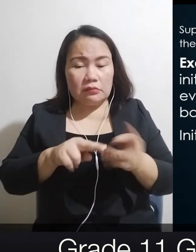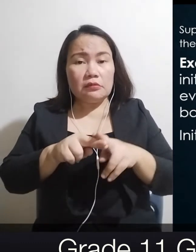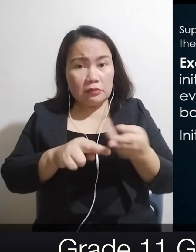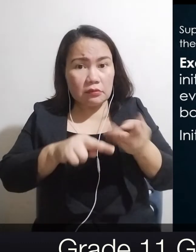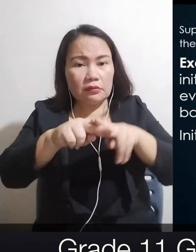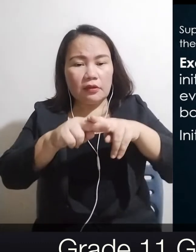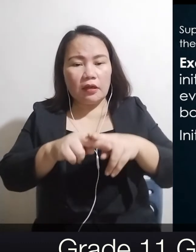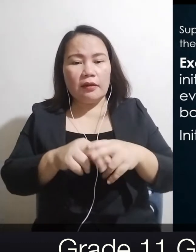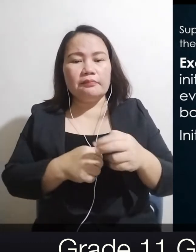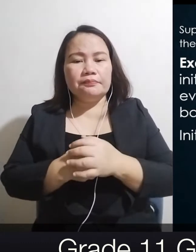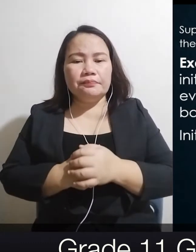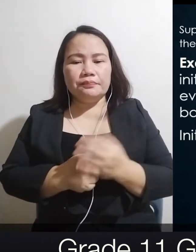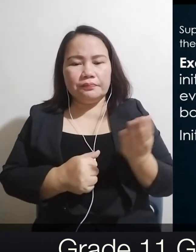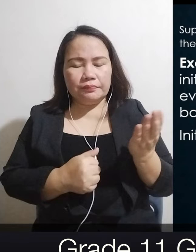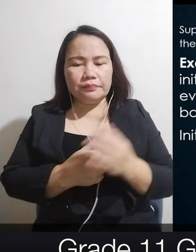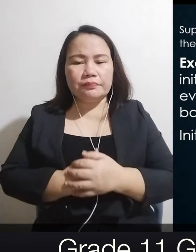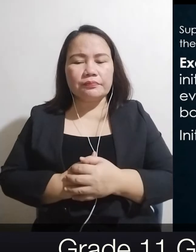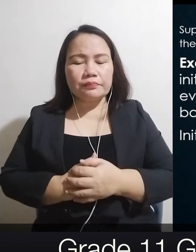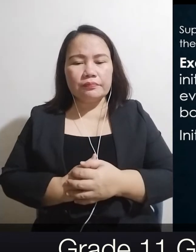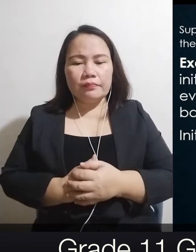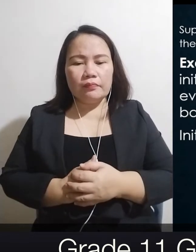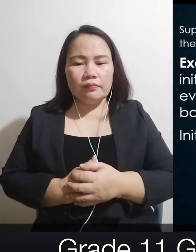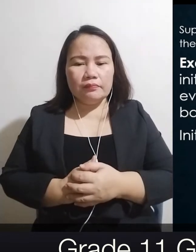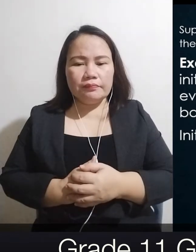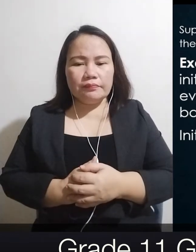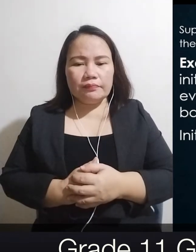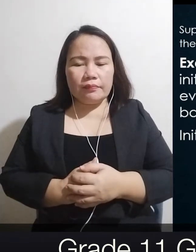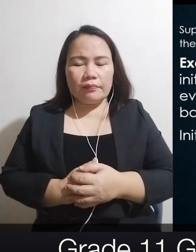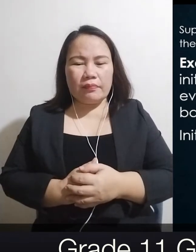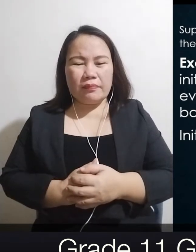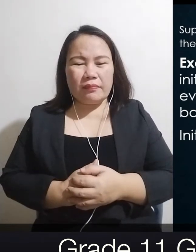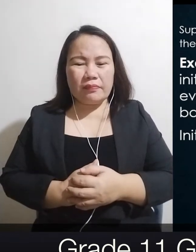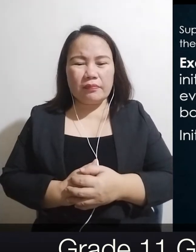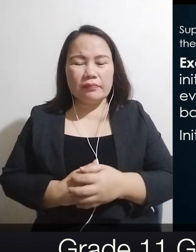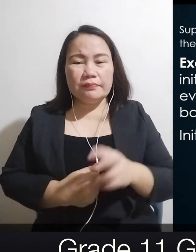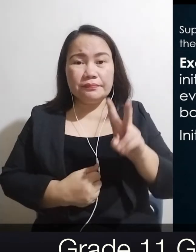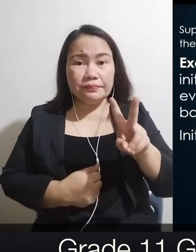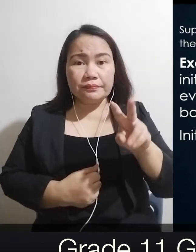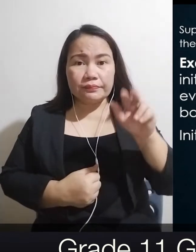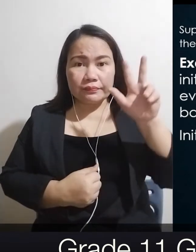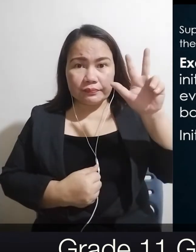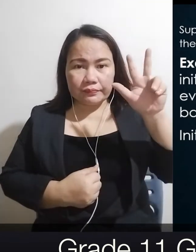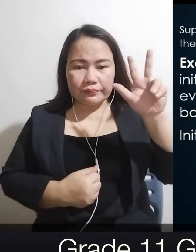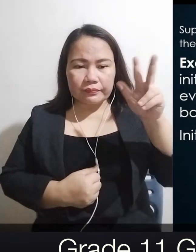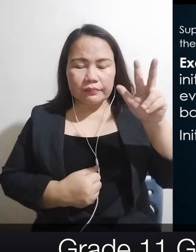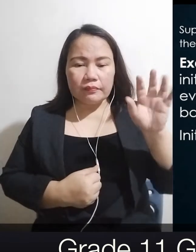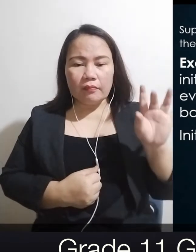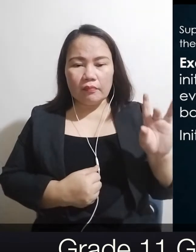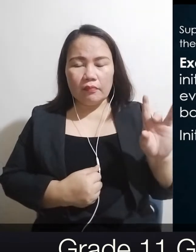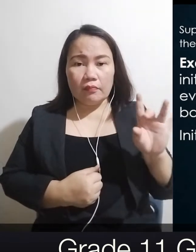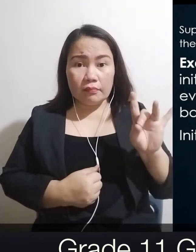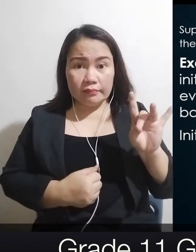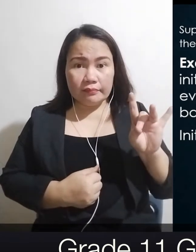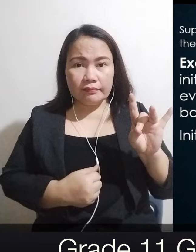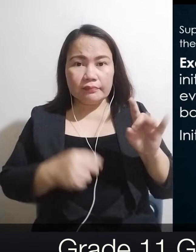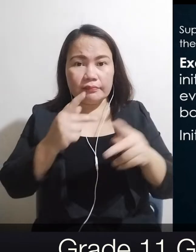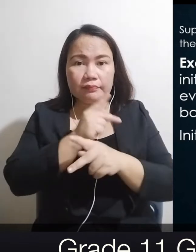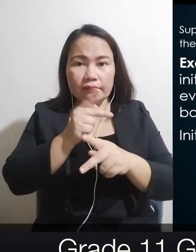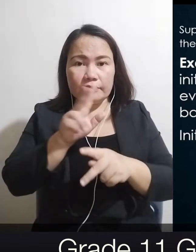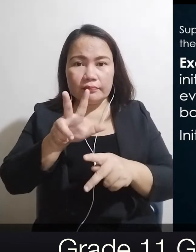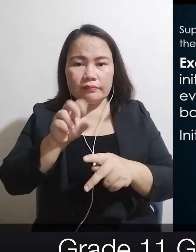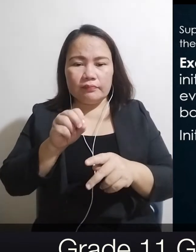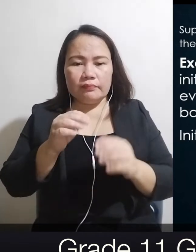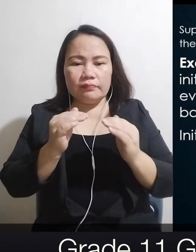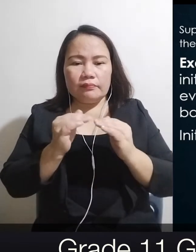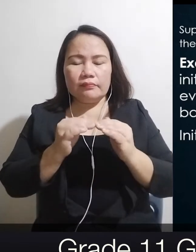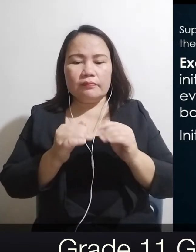yung 80 na yon, at that will become 160. So kapag sinimplify na 2 raised to 3, that is 8 times 20,